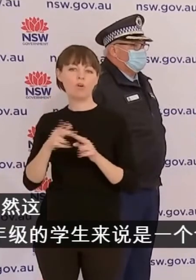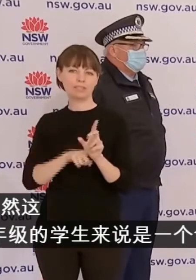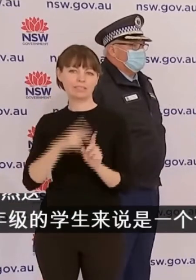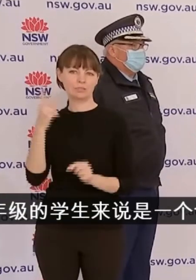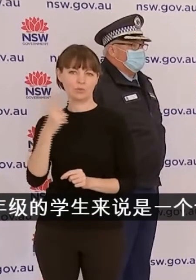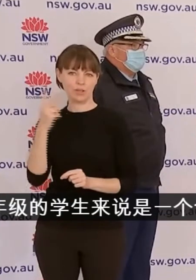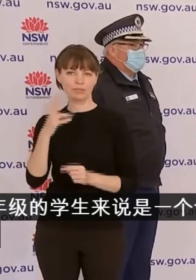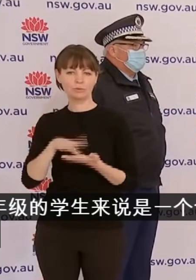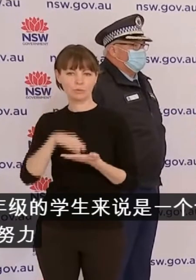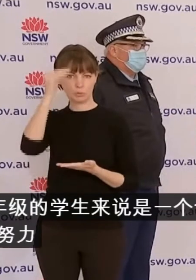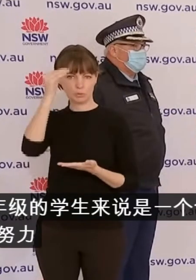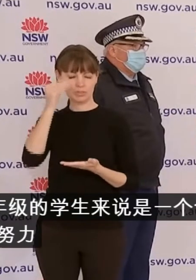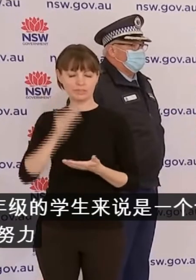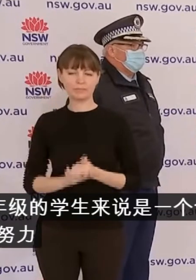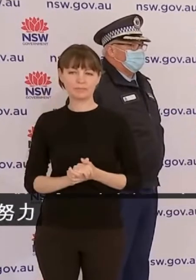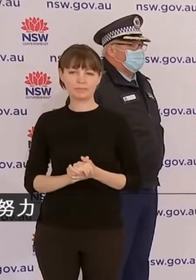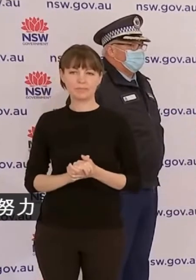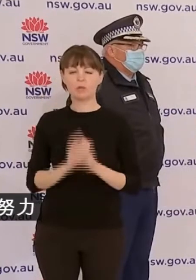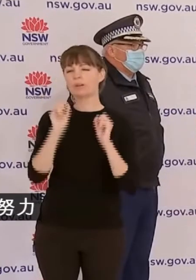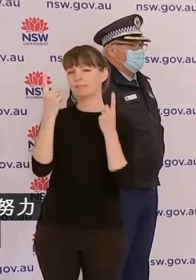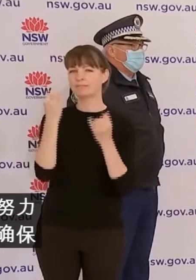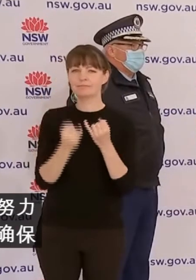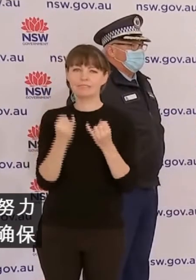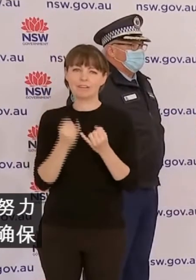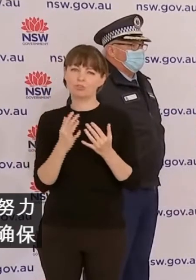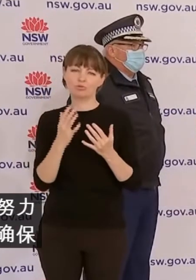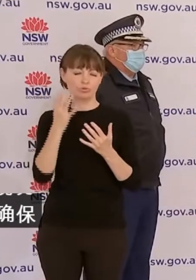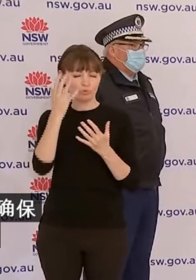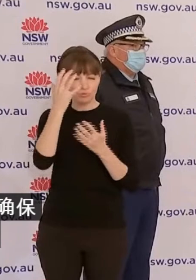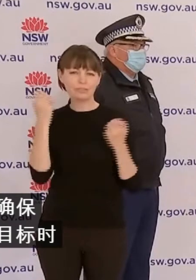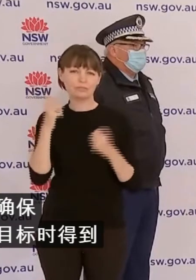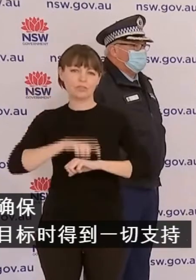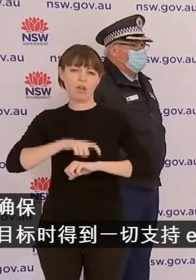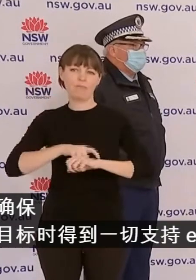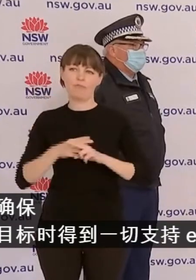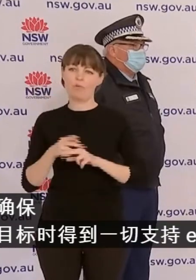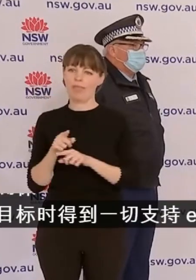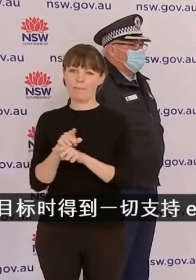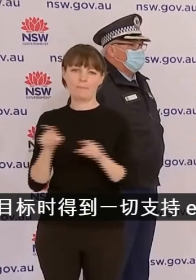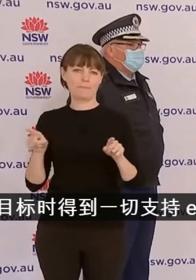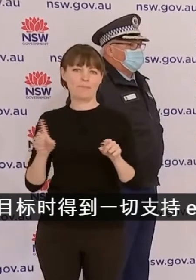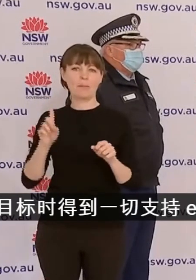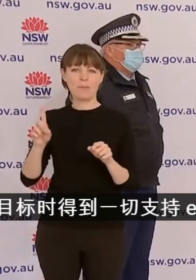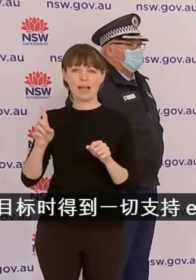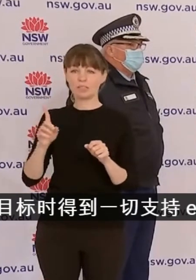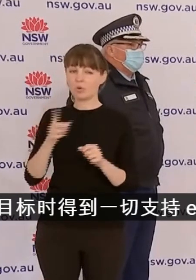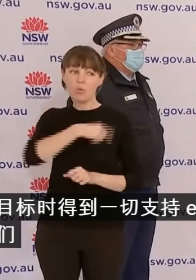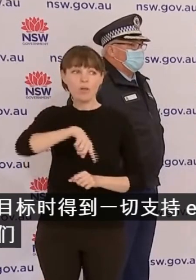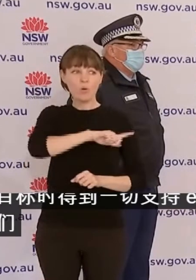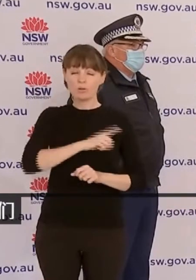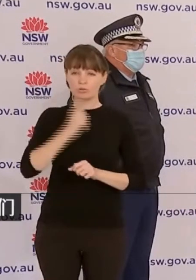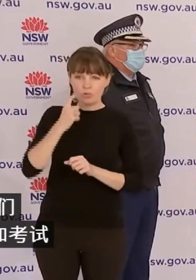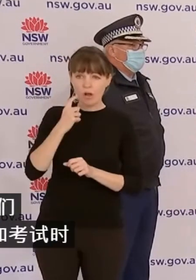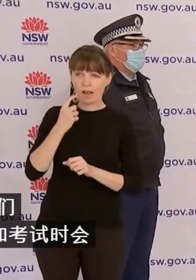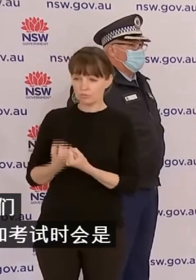12 students, we're working really hard to make sure they have every support when they're achieving their HSC. We're making sure that when they sit for